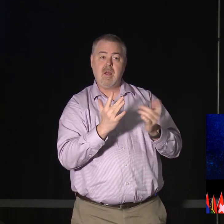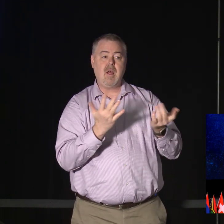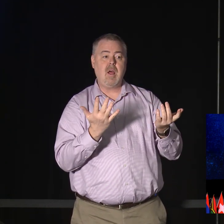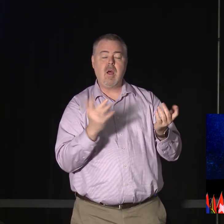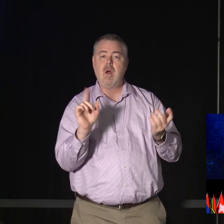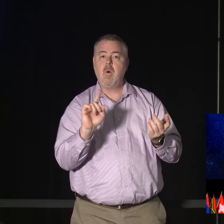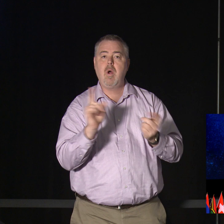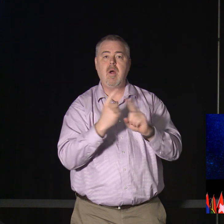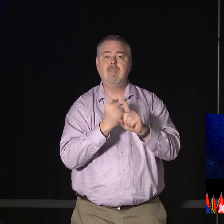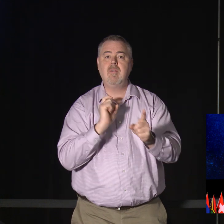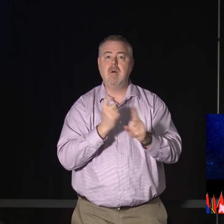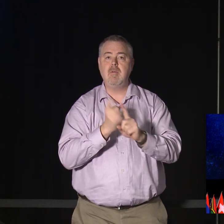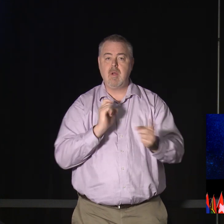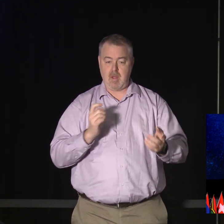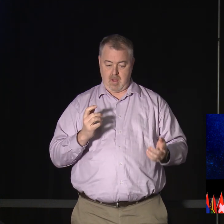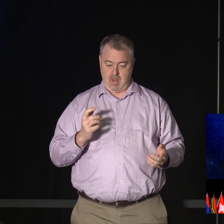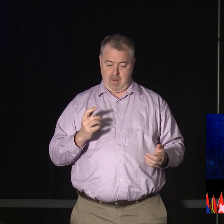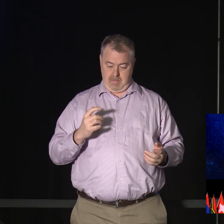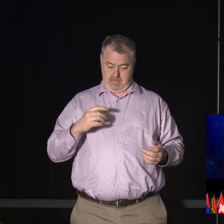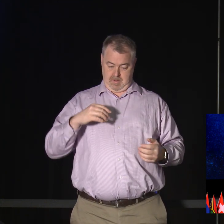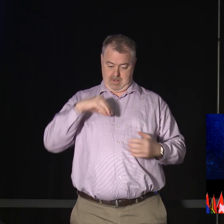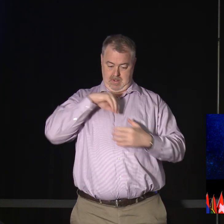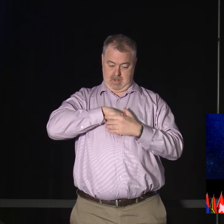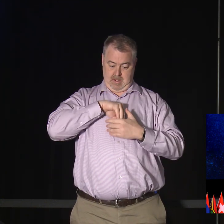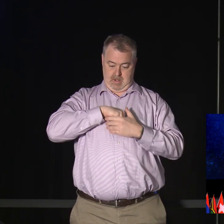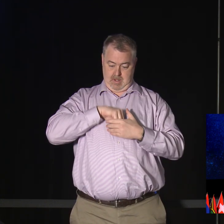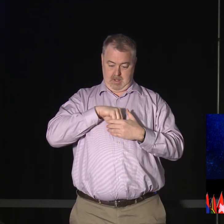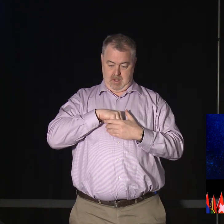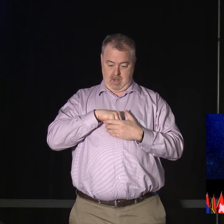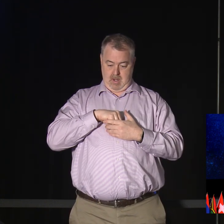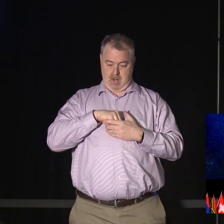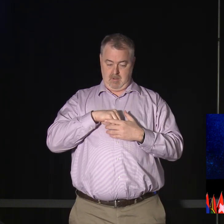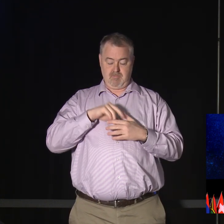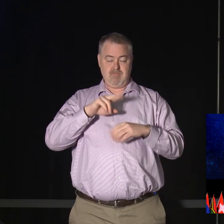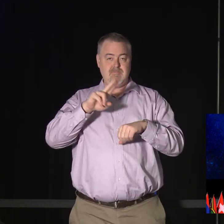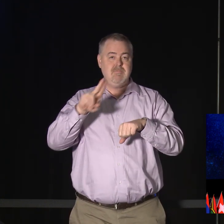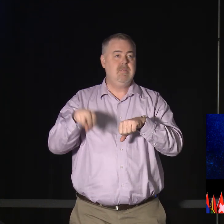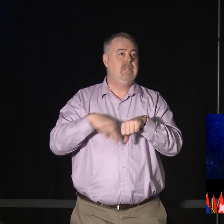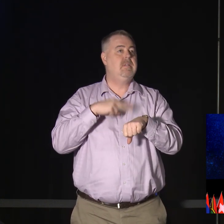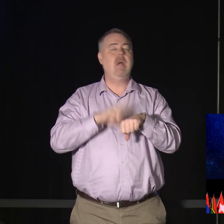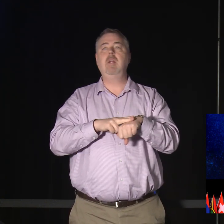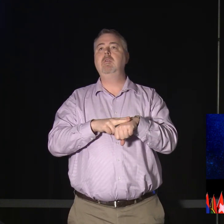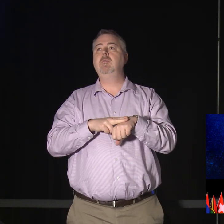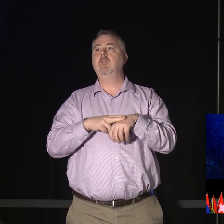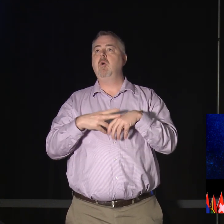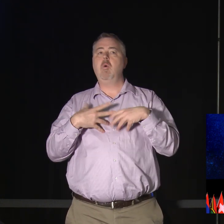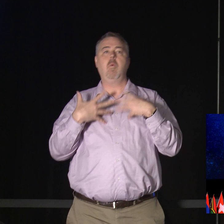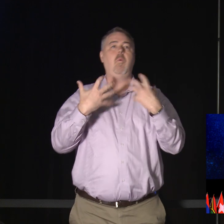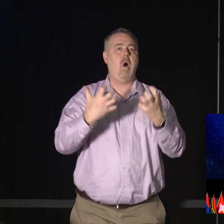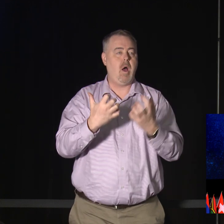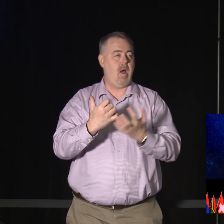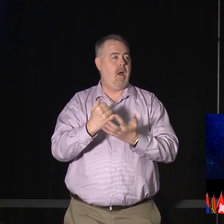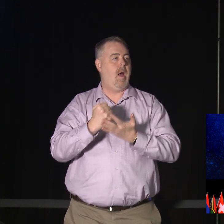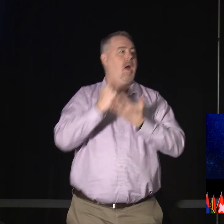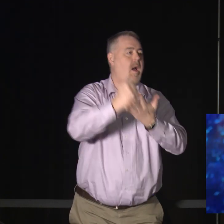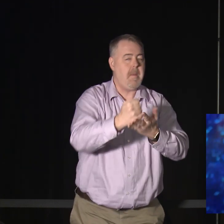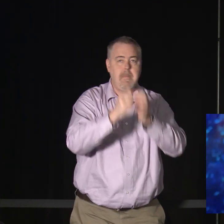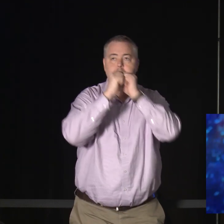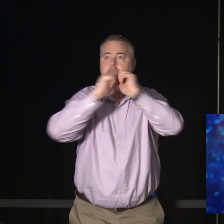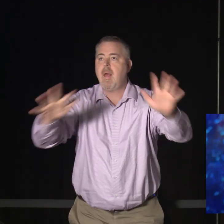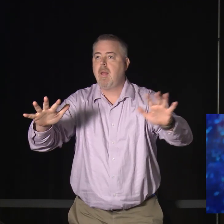the impulse to help and bless others springs constantly from within.